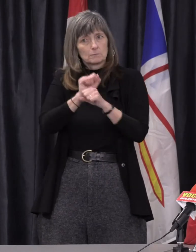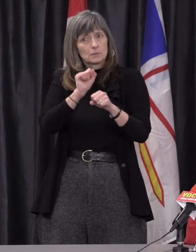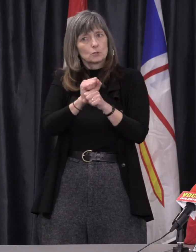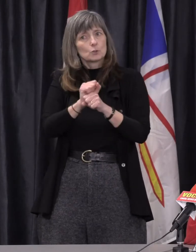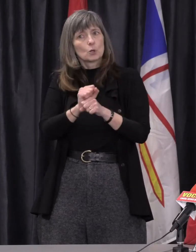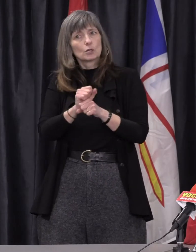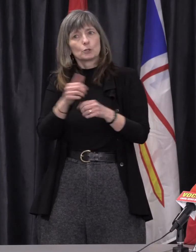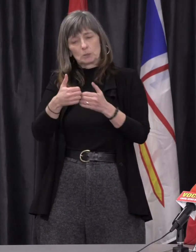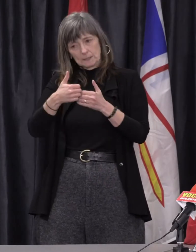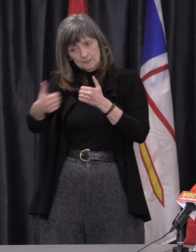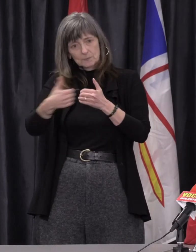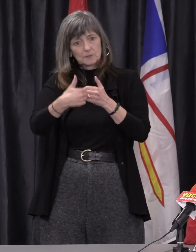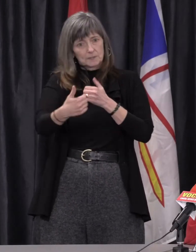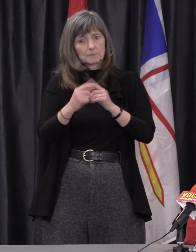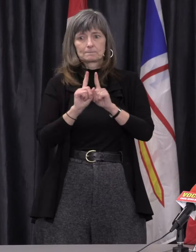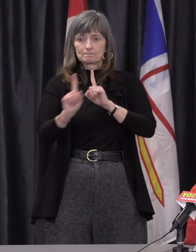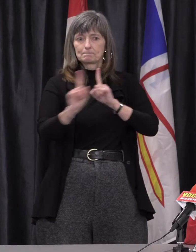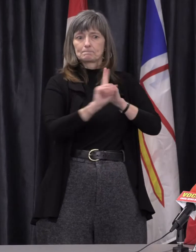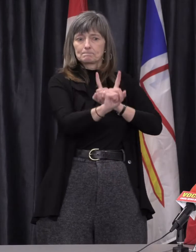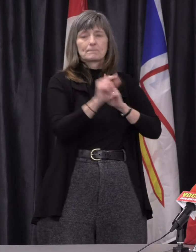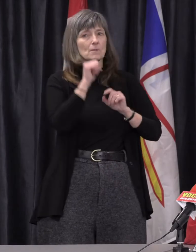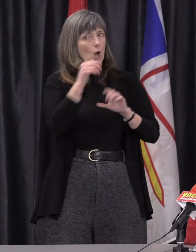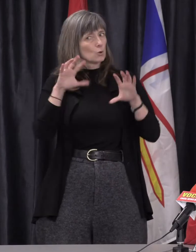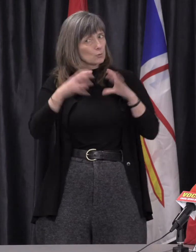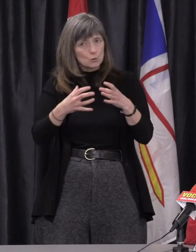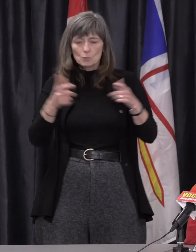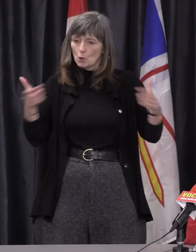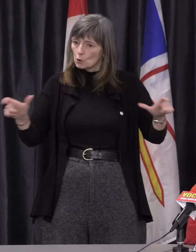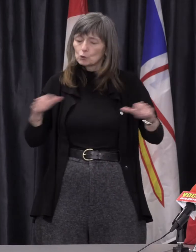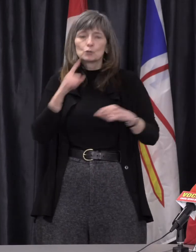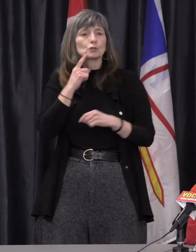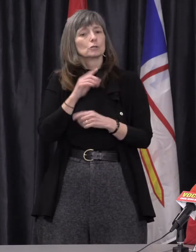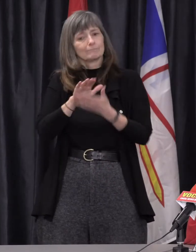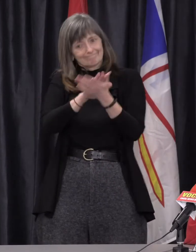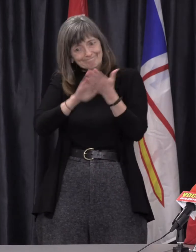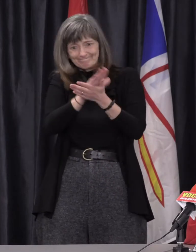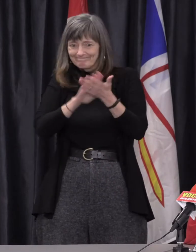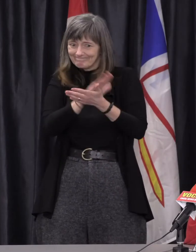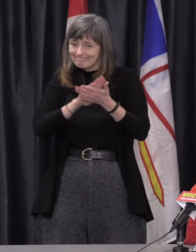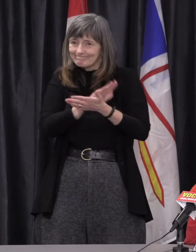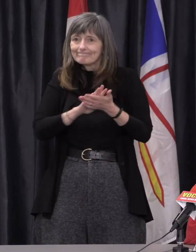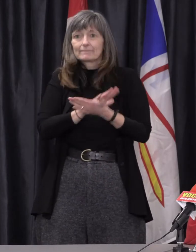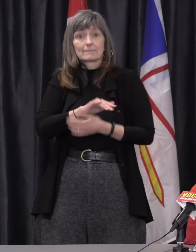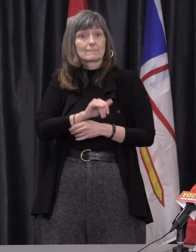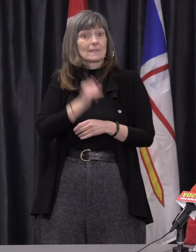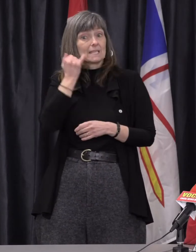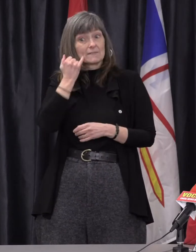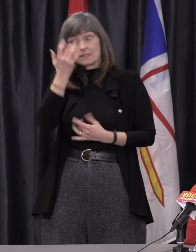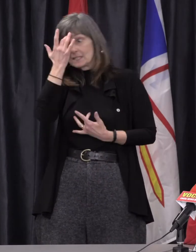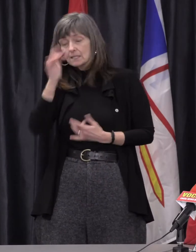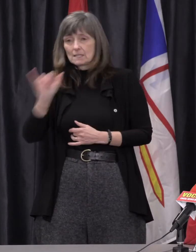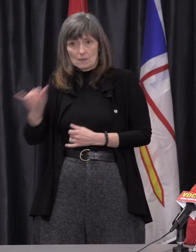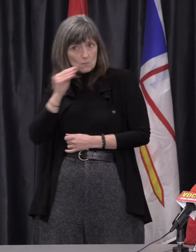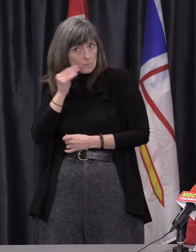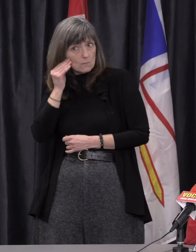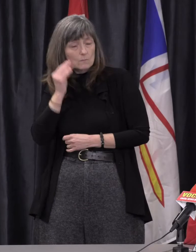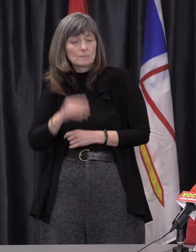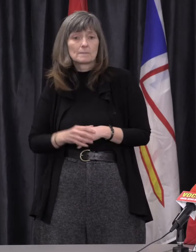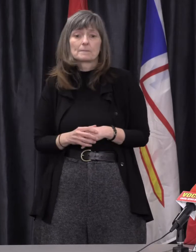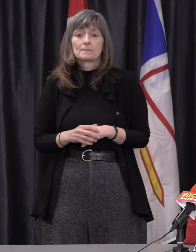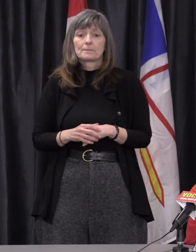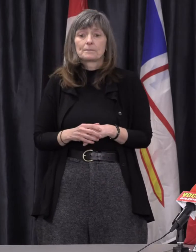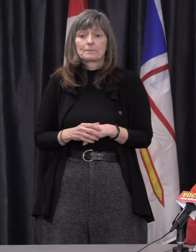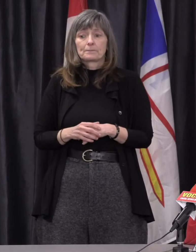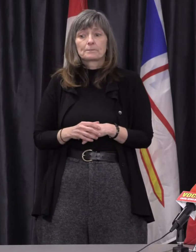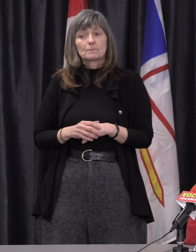social distancing measures, avoiding large crowds, washing your hands well, staying home if you're sick, to make sure that we